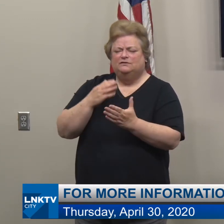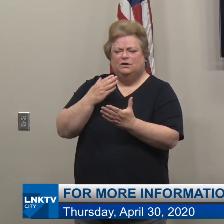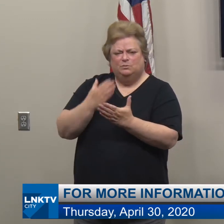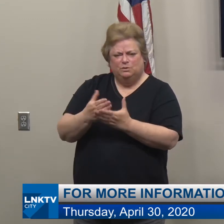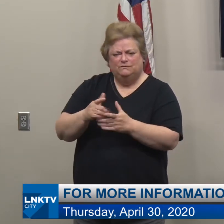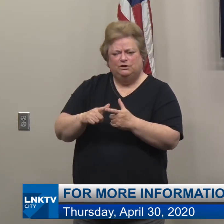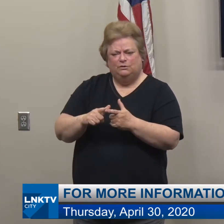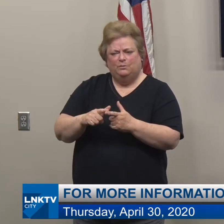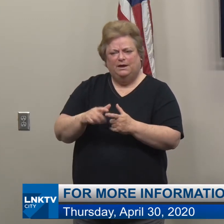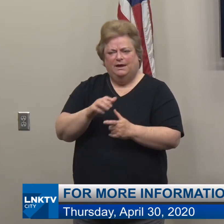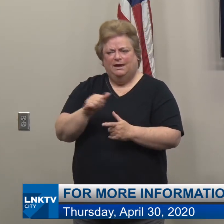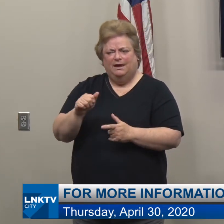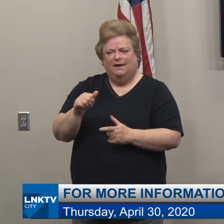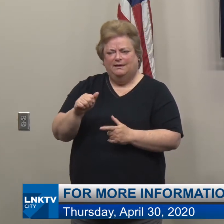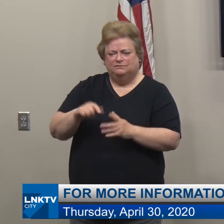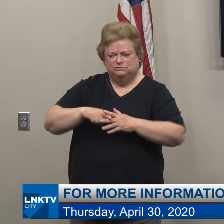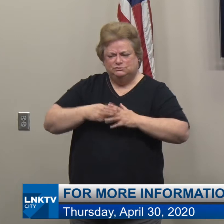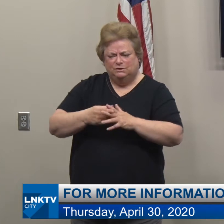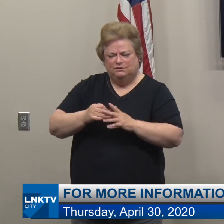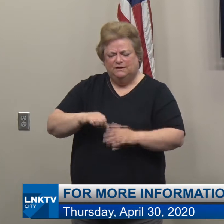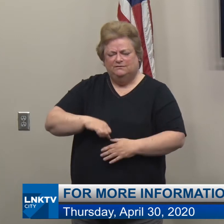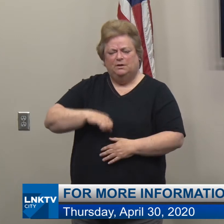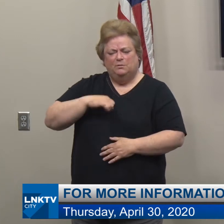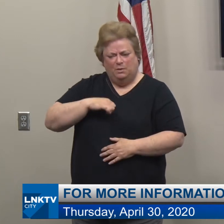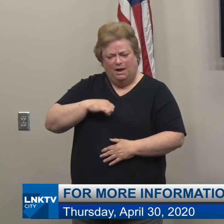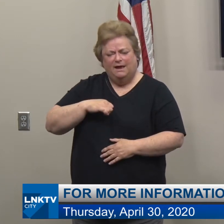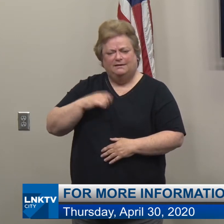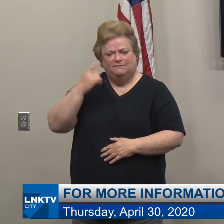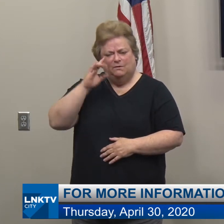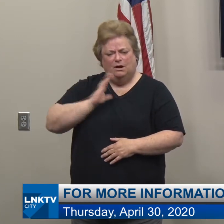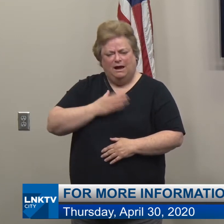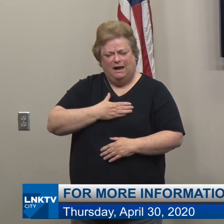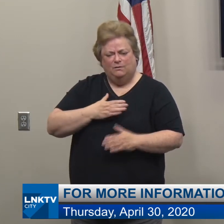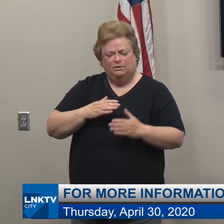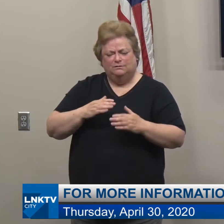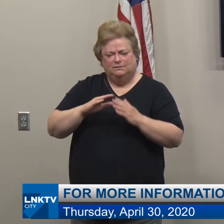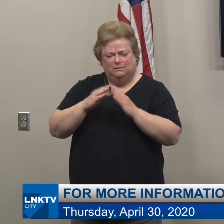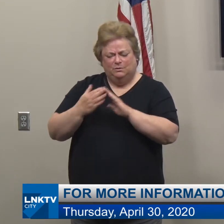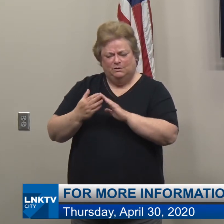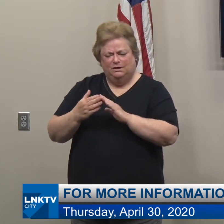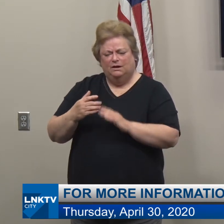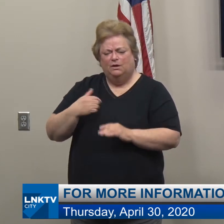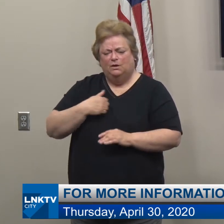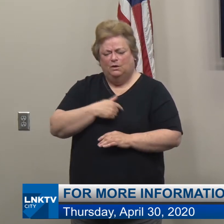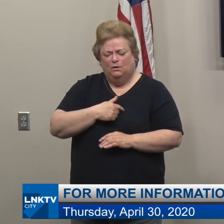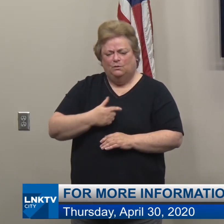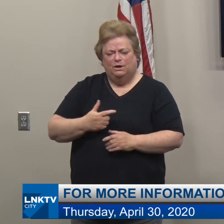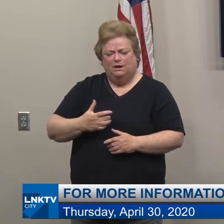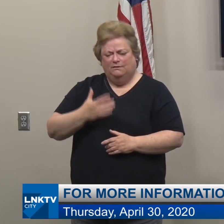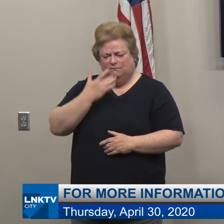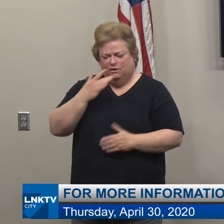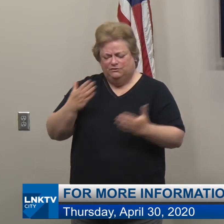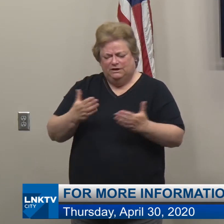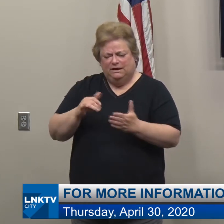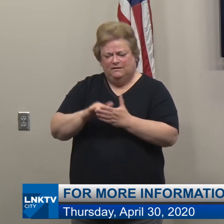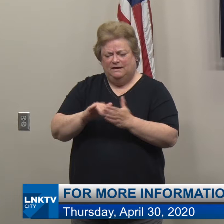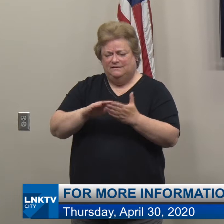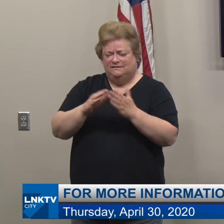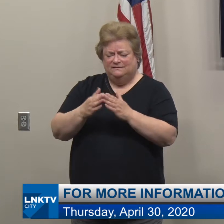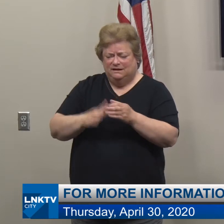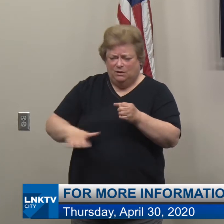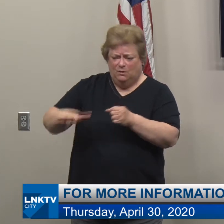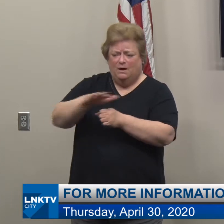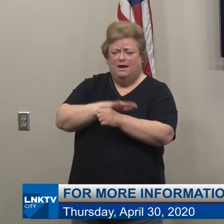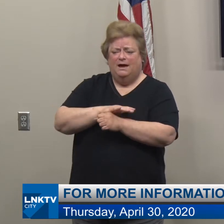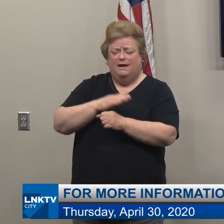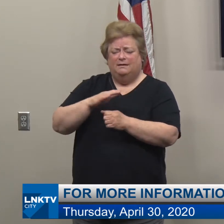of pride, unity, and outcomes for our residents. We in Lincoln are fortunate that our citywide public school system not